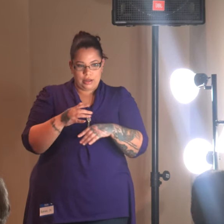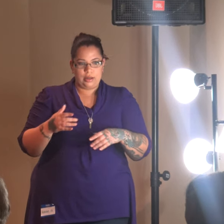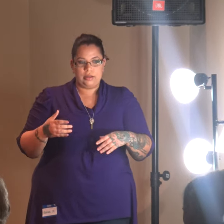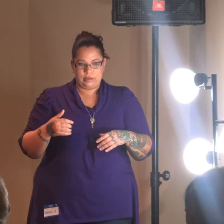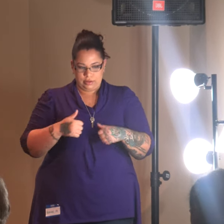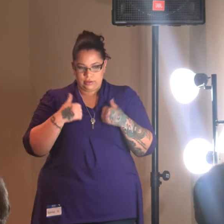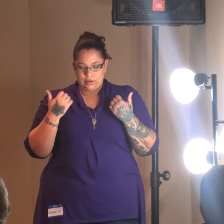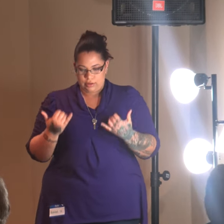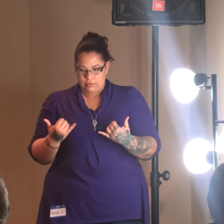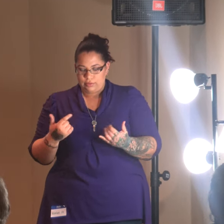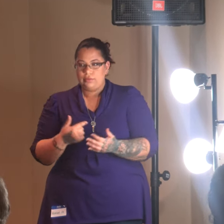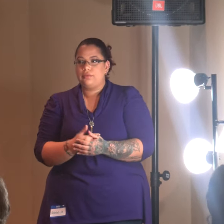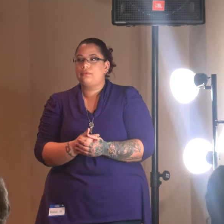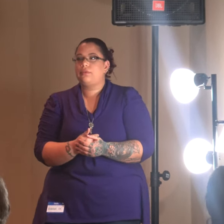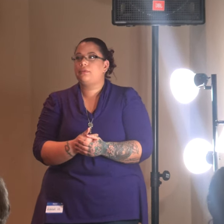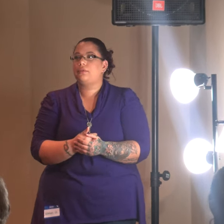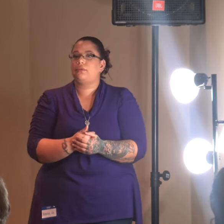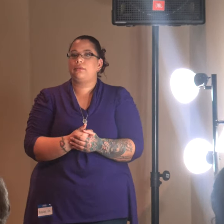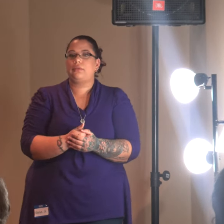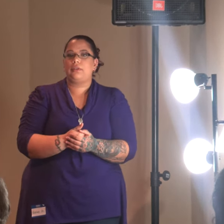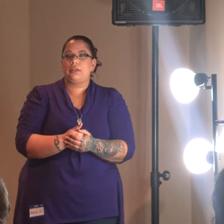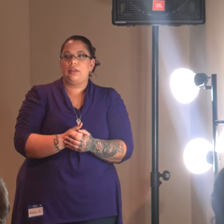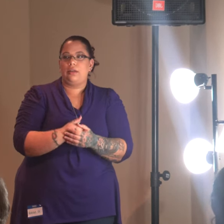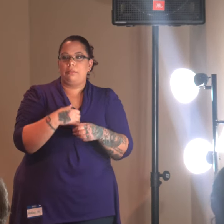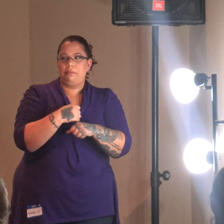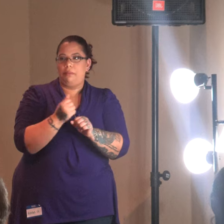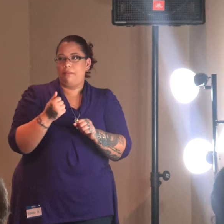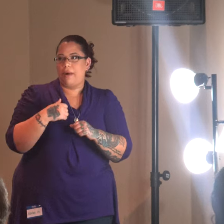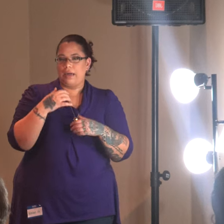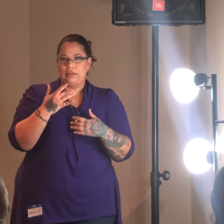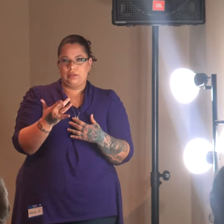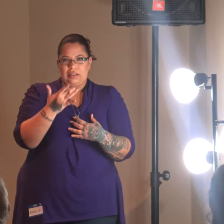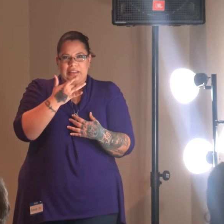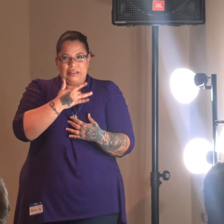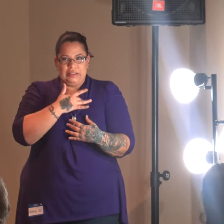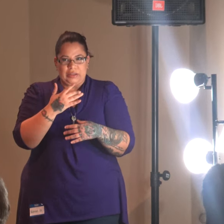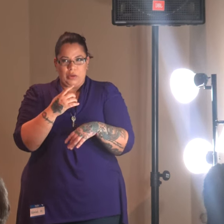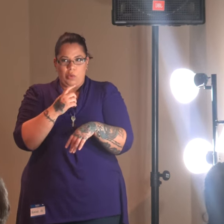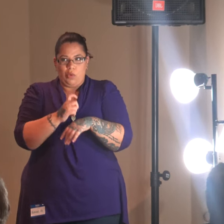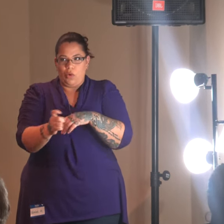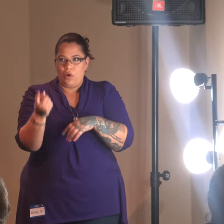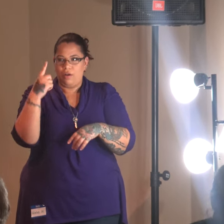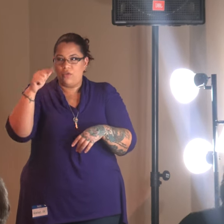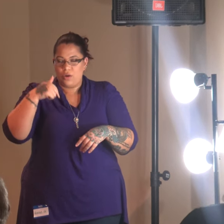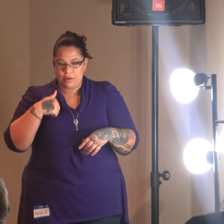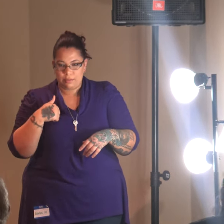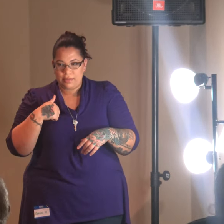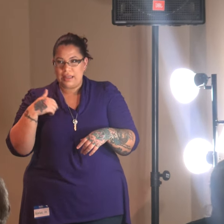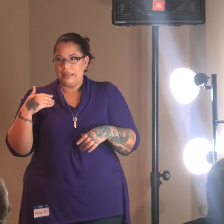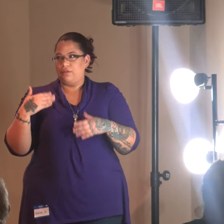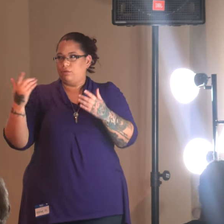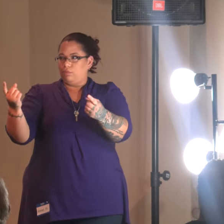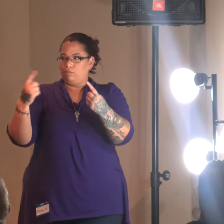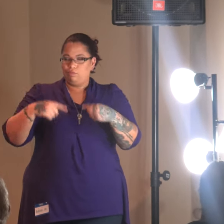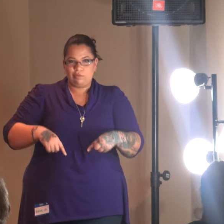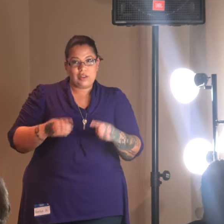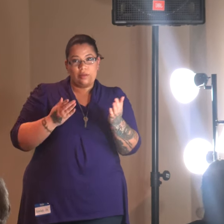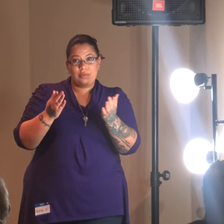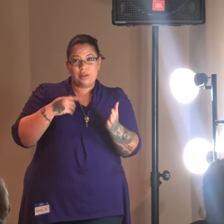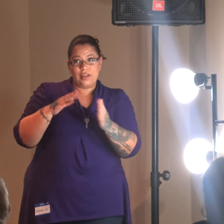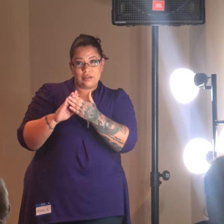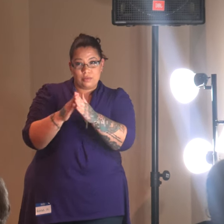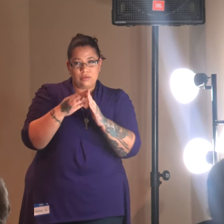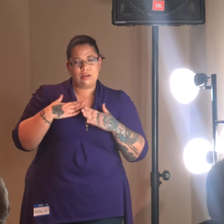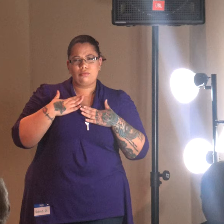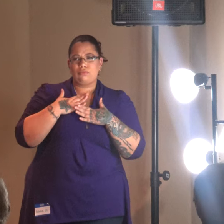for asking me, making a soul call on me to come and serve this community this morning. I'm very grateful